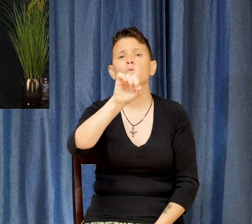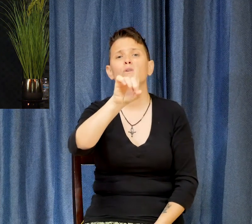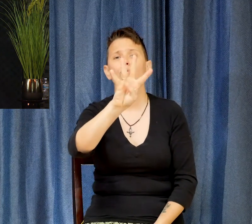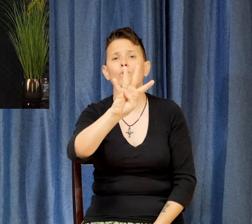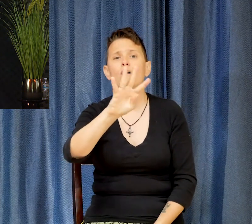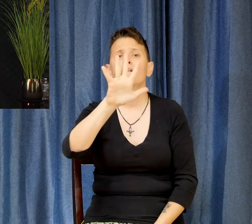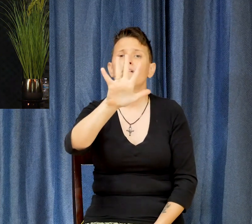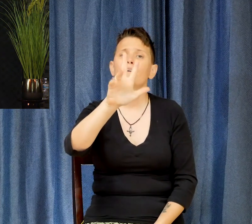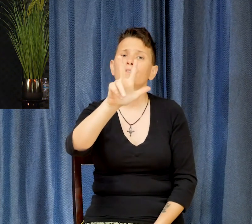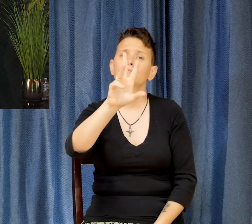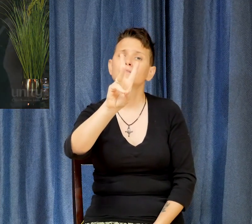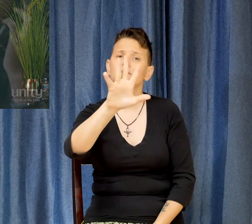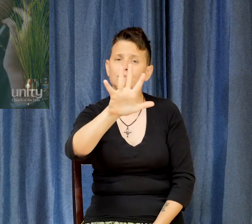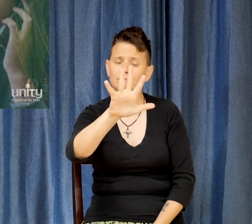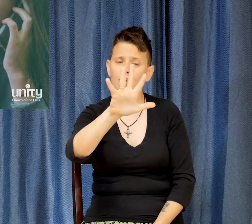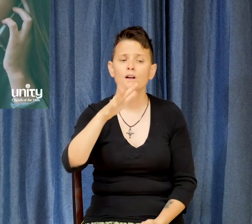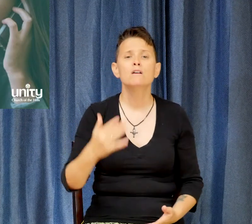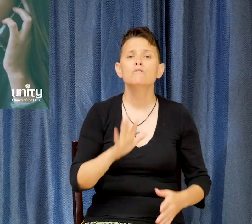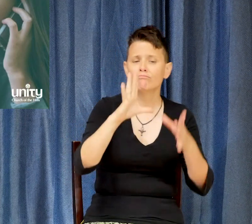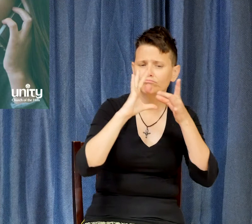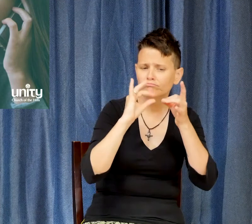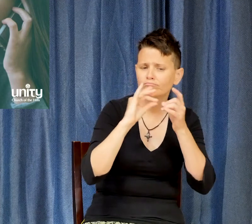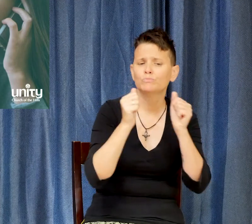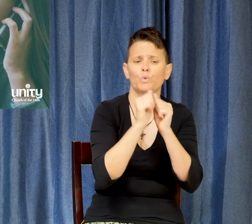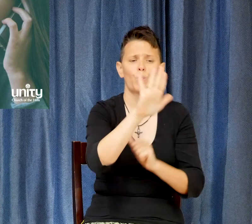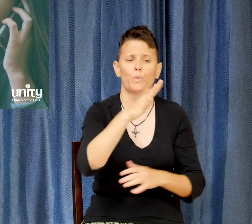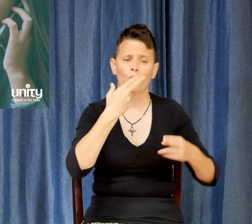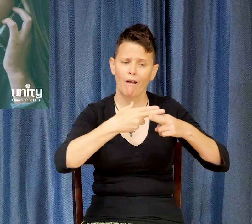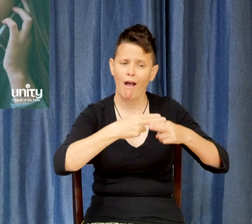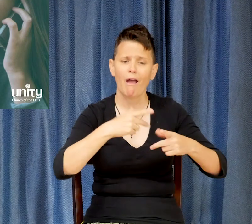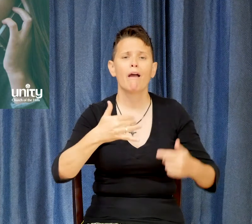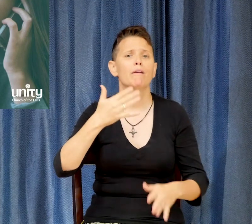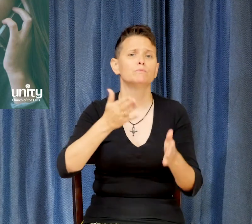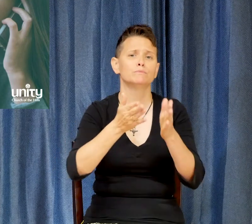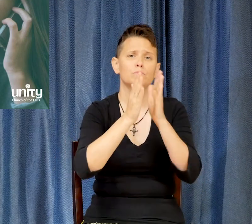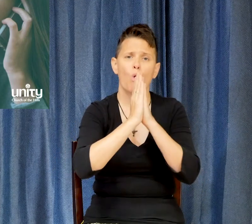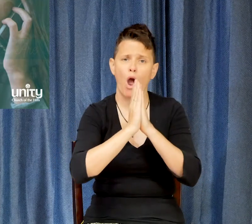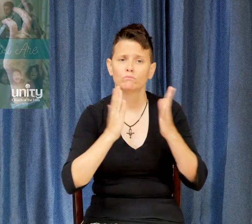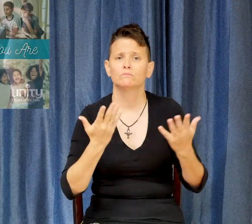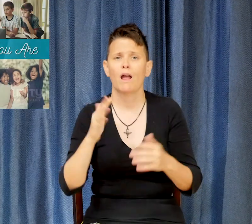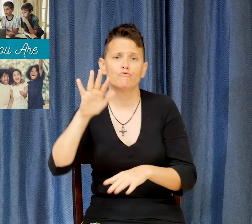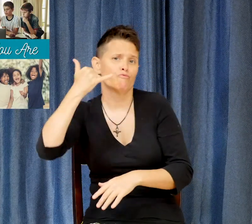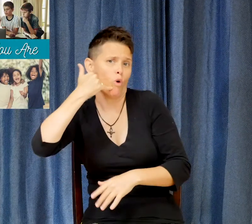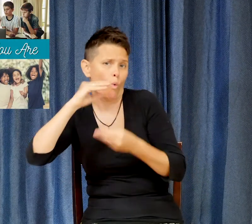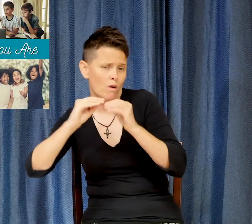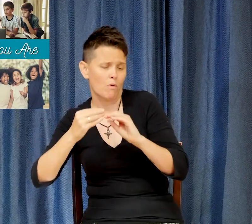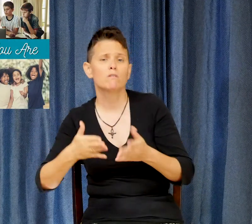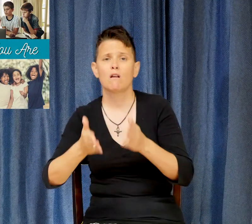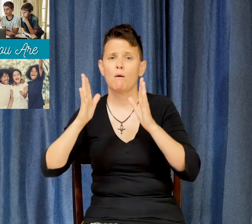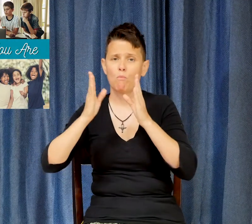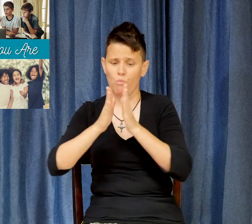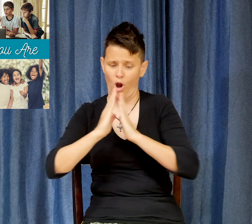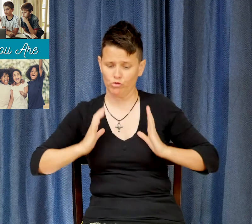512-814-5365. You can leave a message with your name, phone number, and a request, and a chaplain will call you back. Our